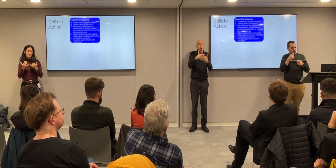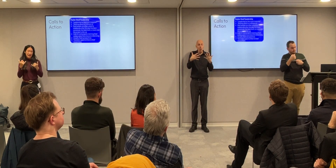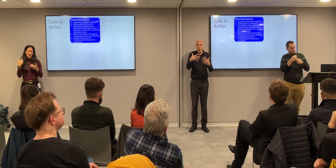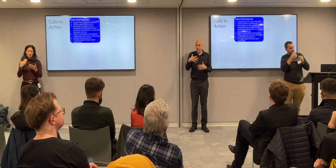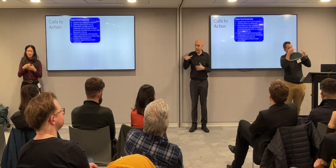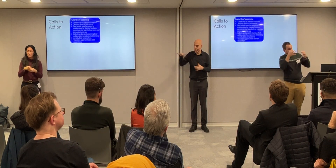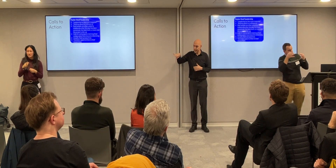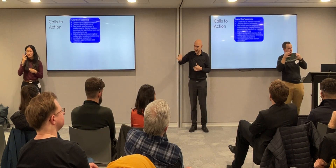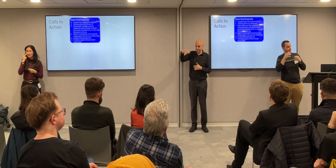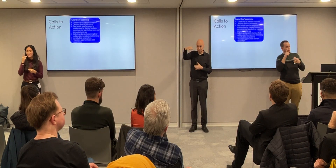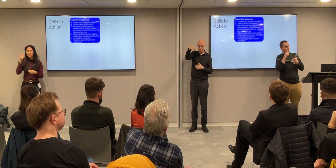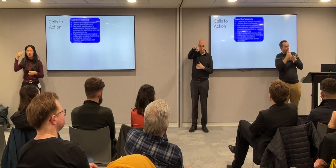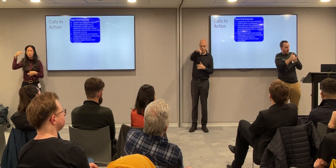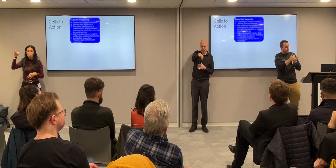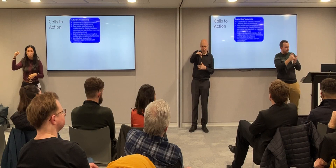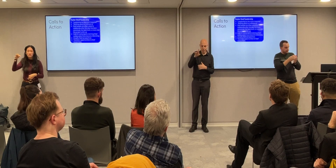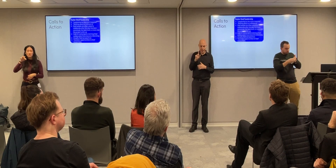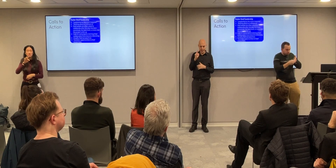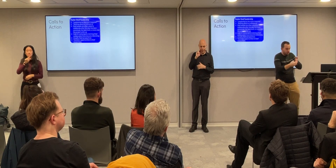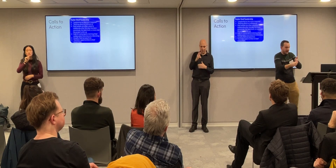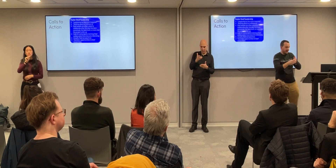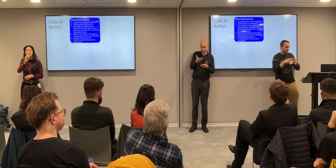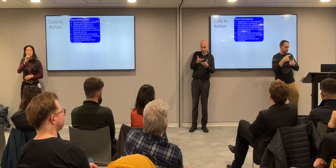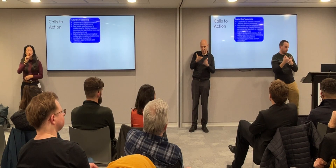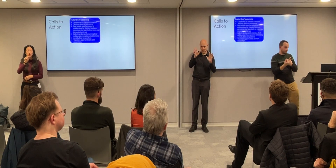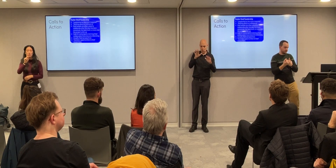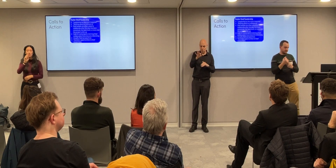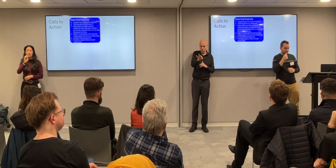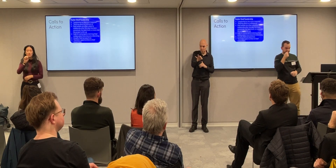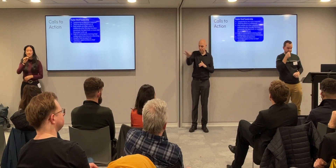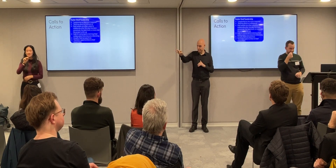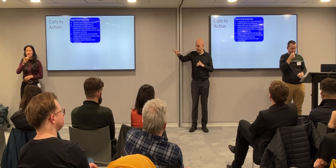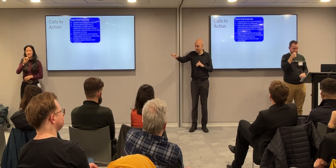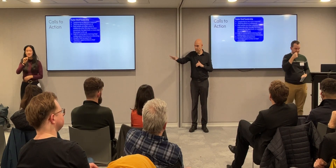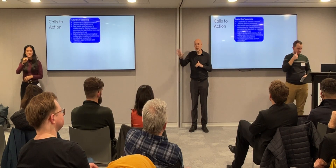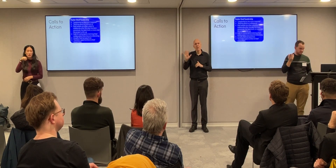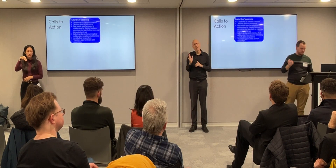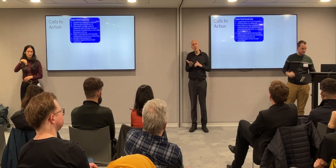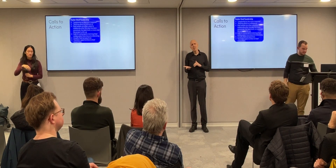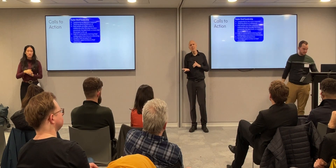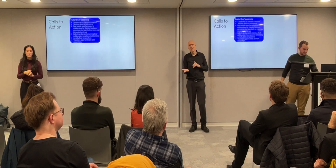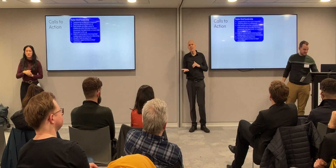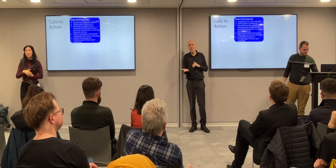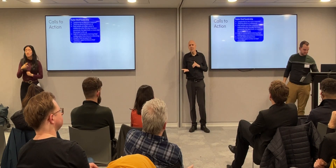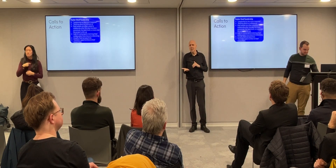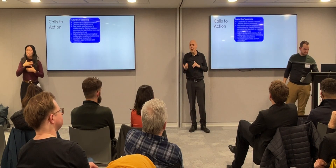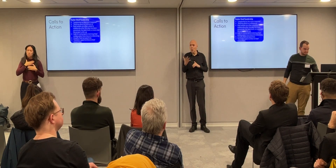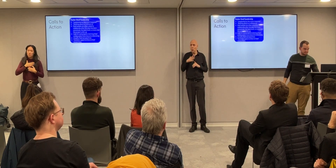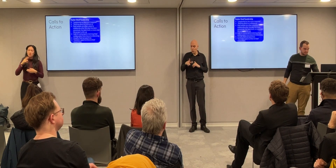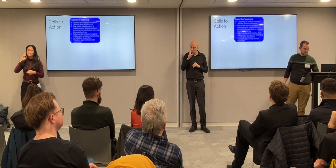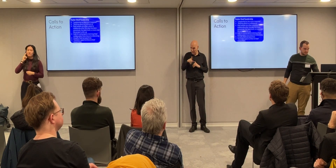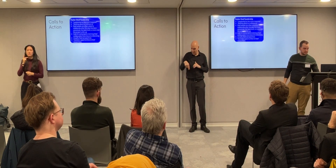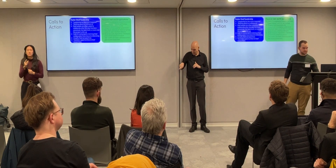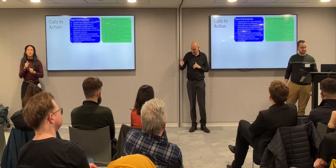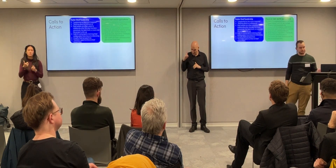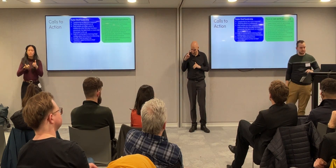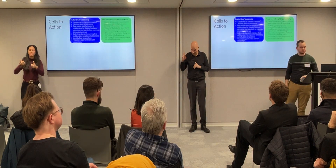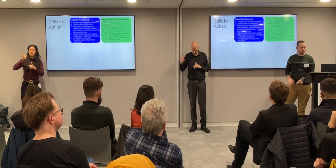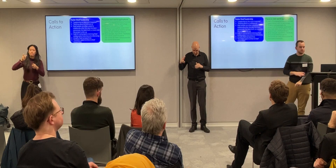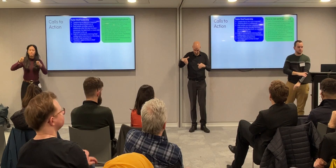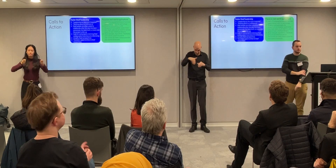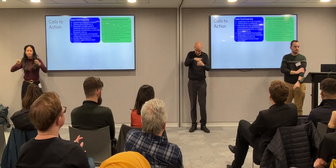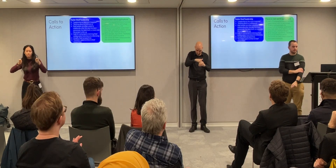and we see deaf people who, we want deaf people to be the ones leading the projects and making decisions as well.